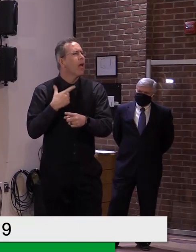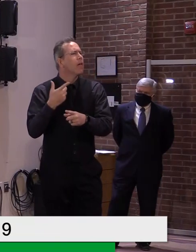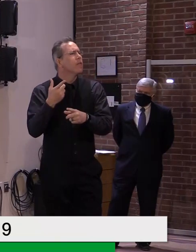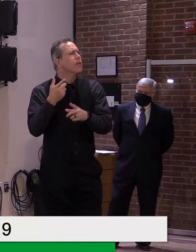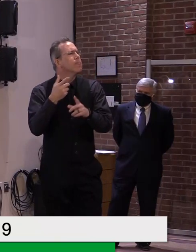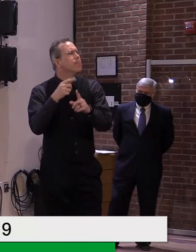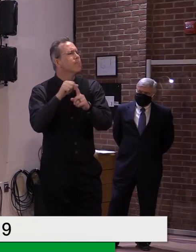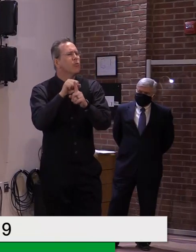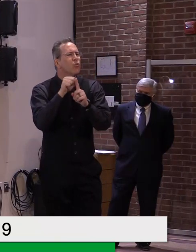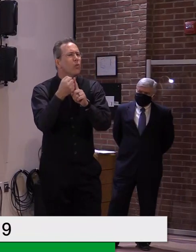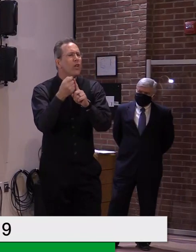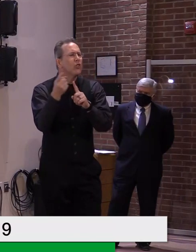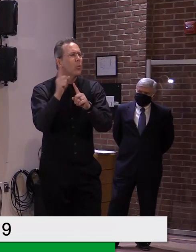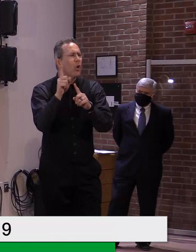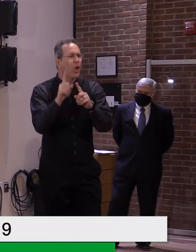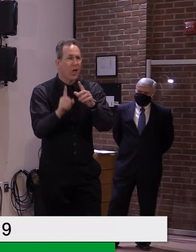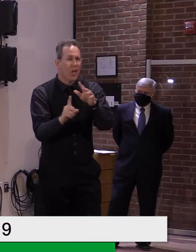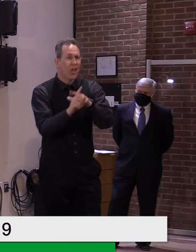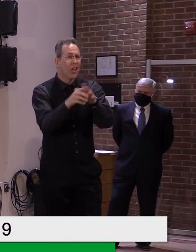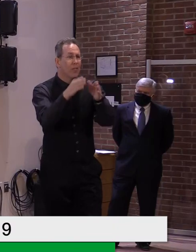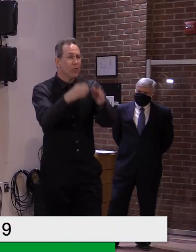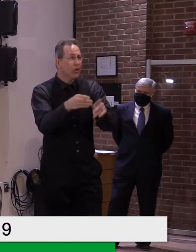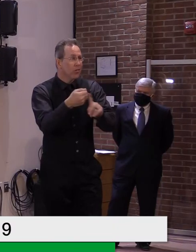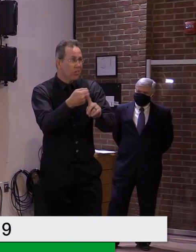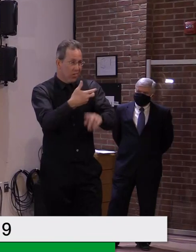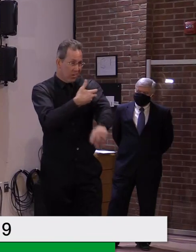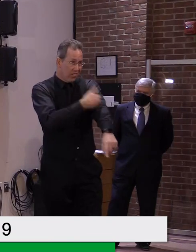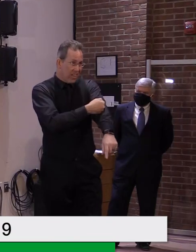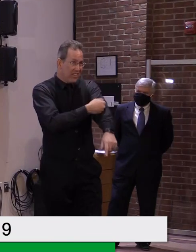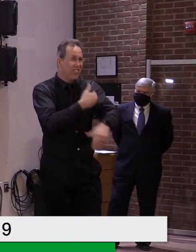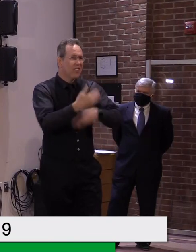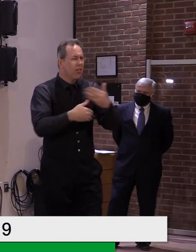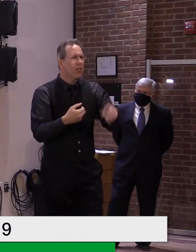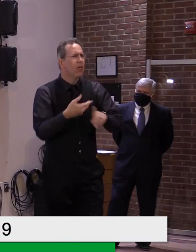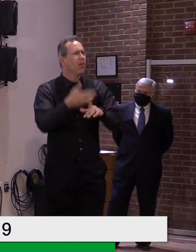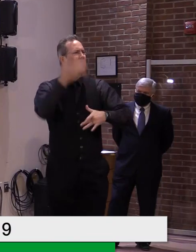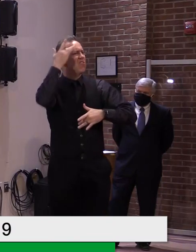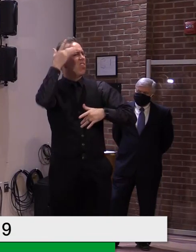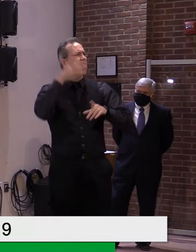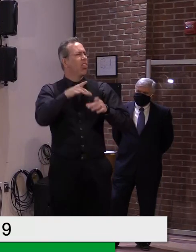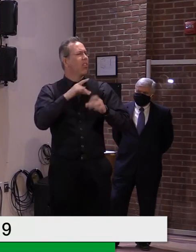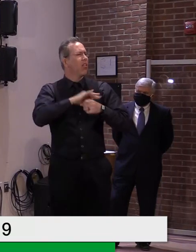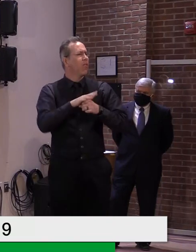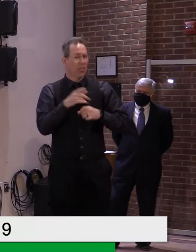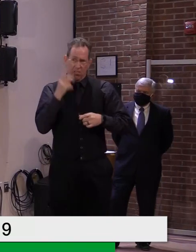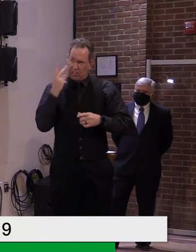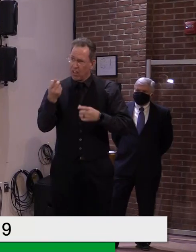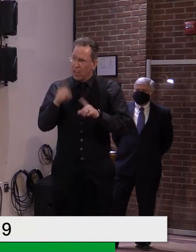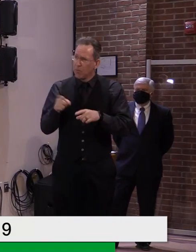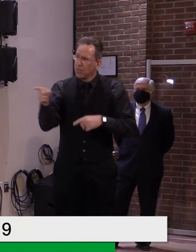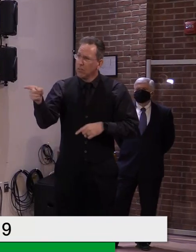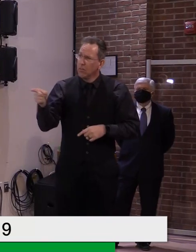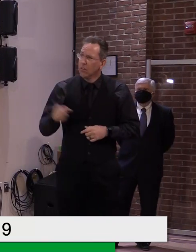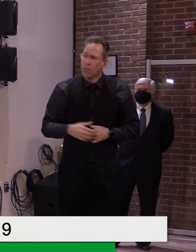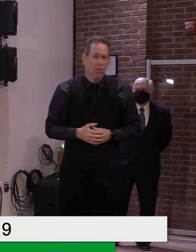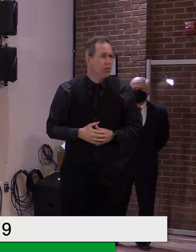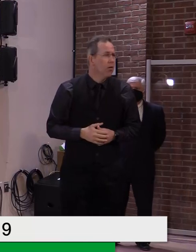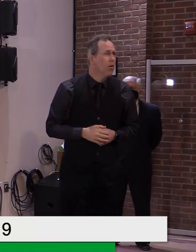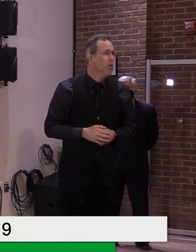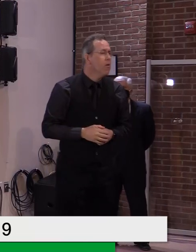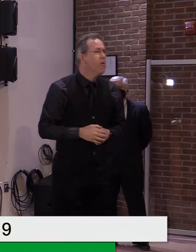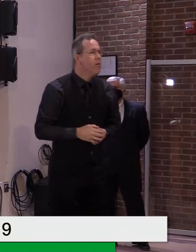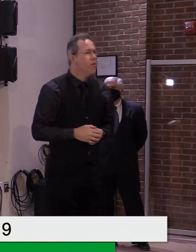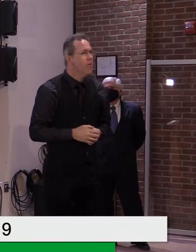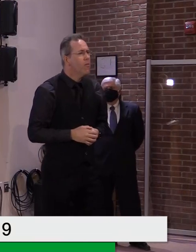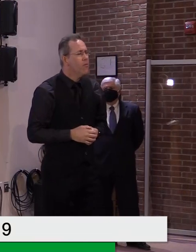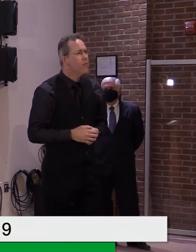should expect to hear about in the future as more people get vaccinated and as we go further along this process? Yes. Yeah, so I believe at this